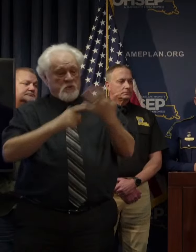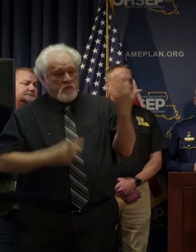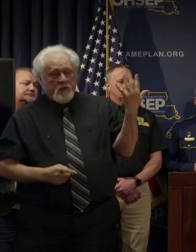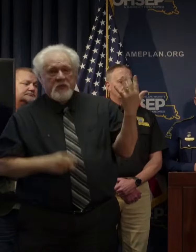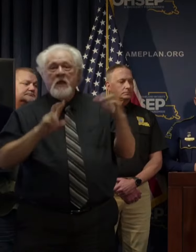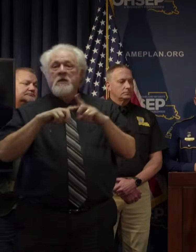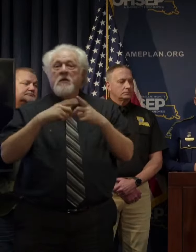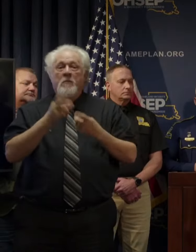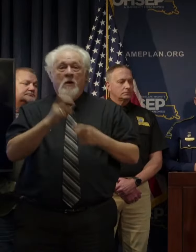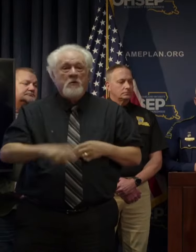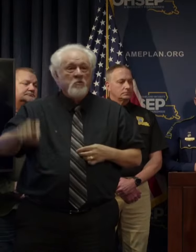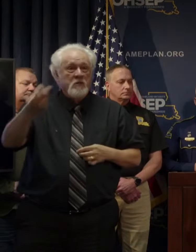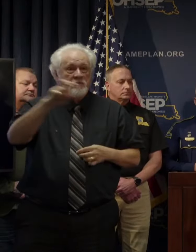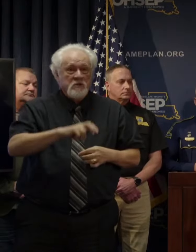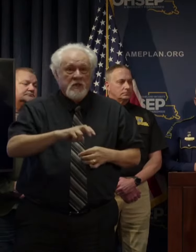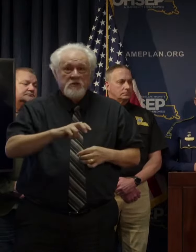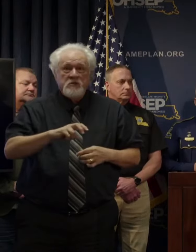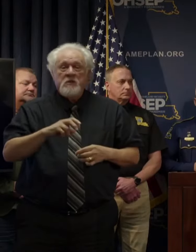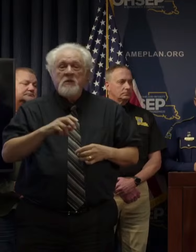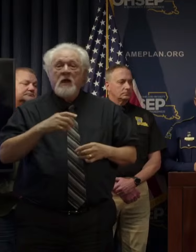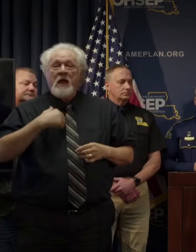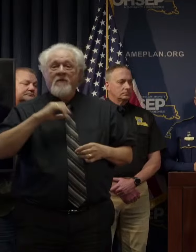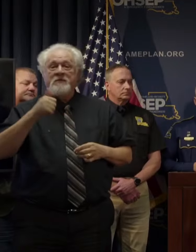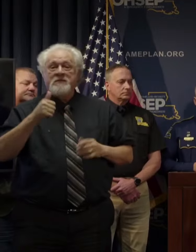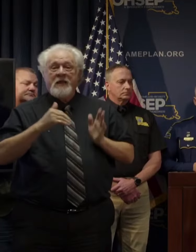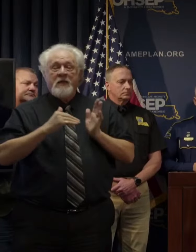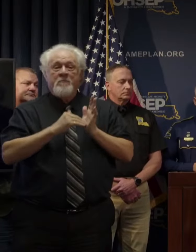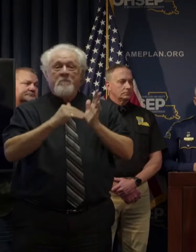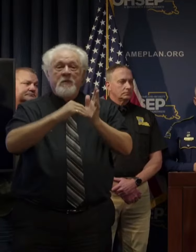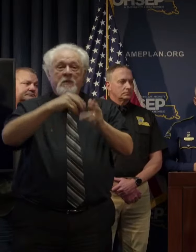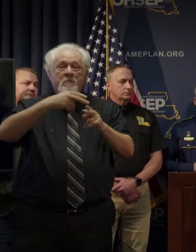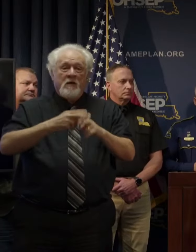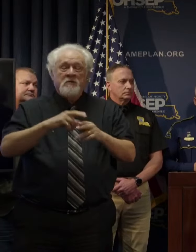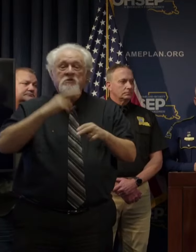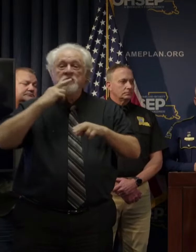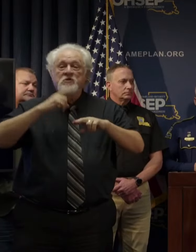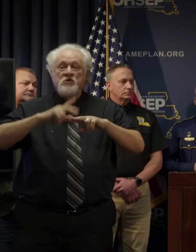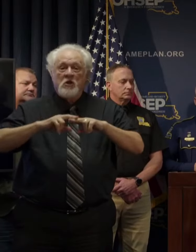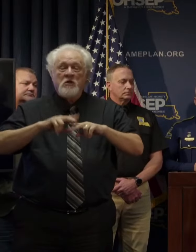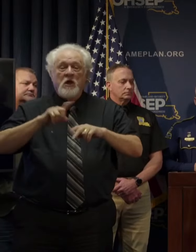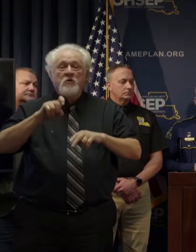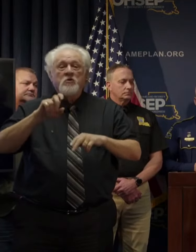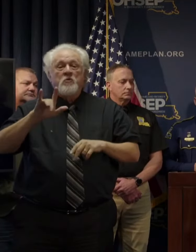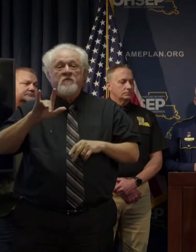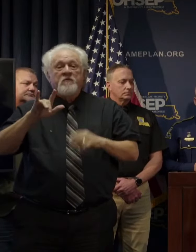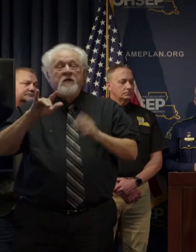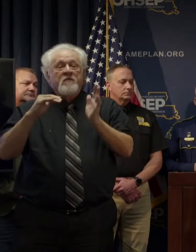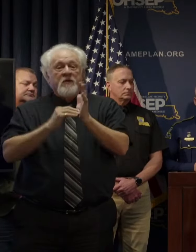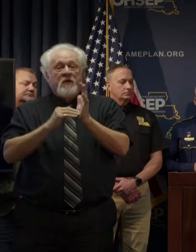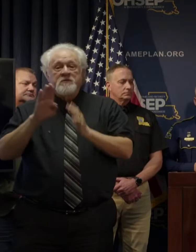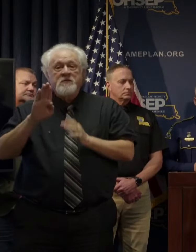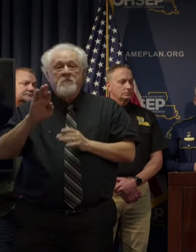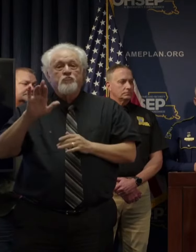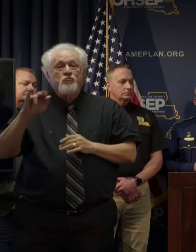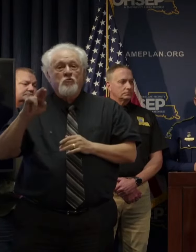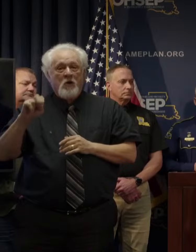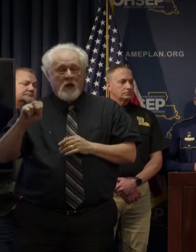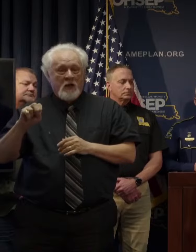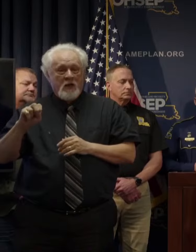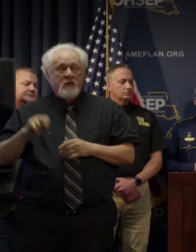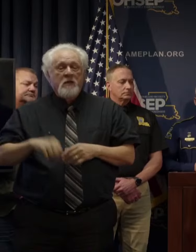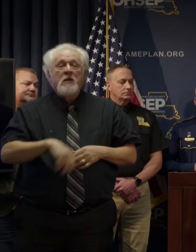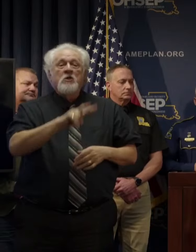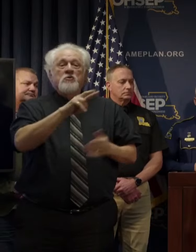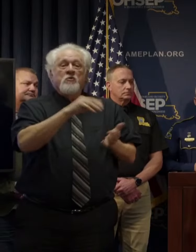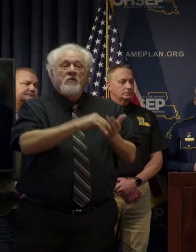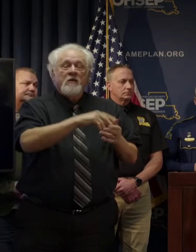Department of Transportation has 10 million pounds of salt, 125,000 gallons of brine, 2,000 tons of